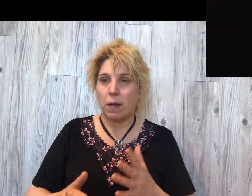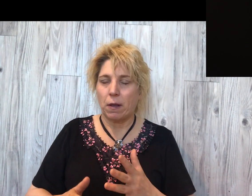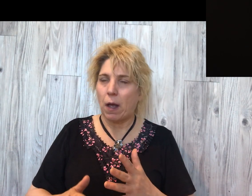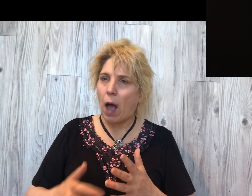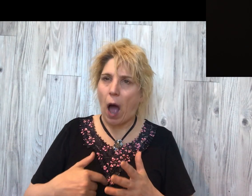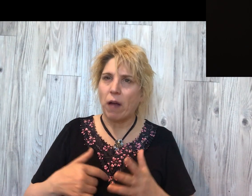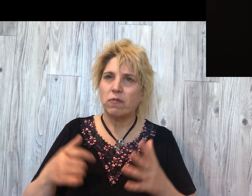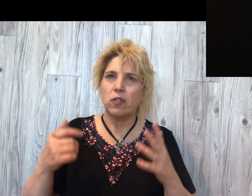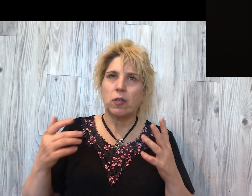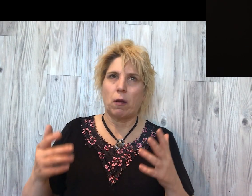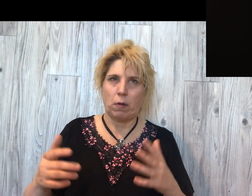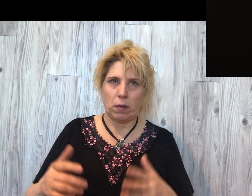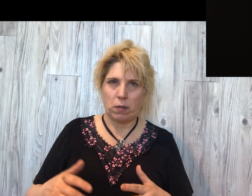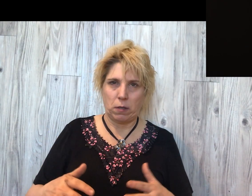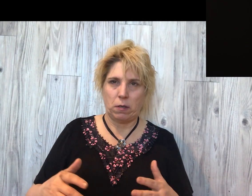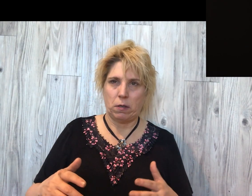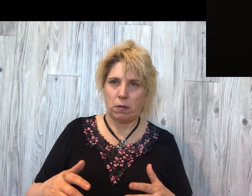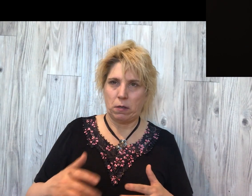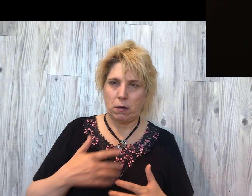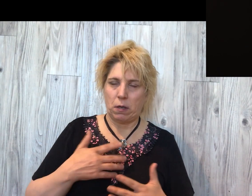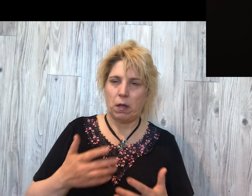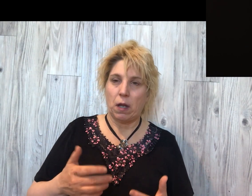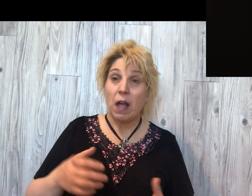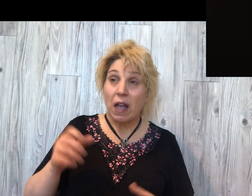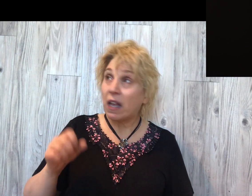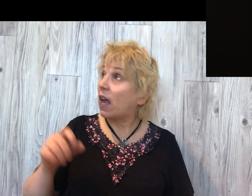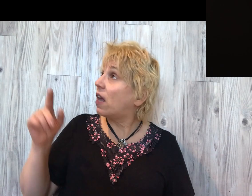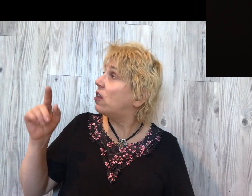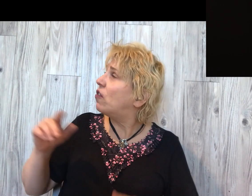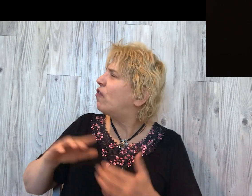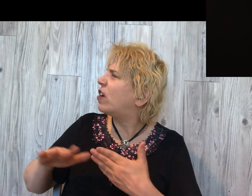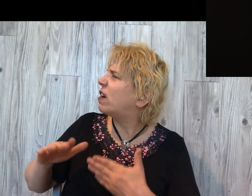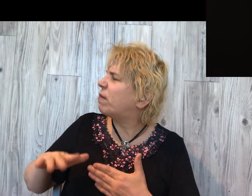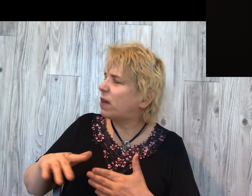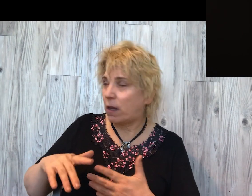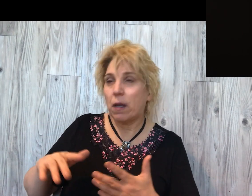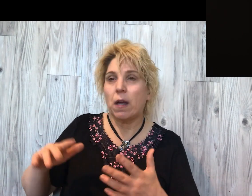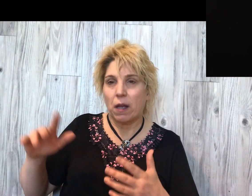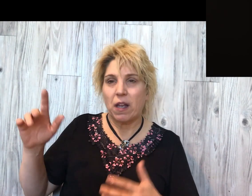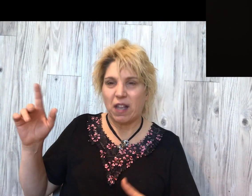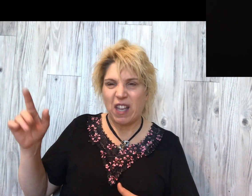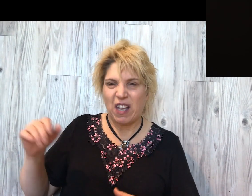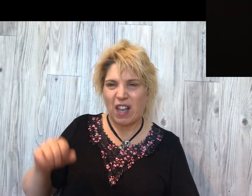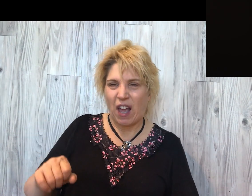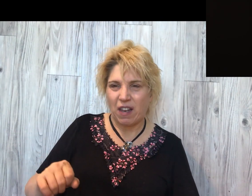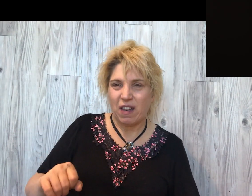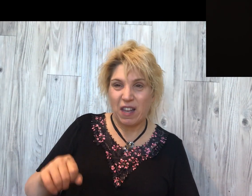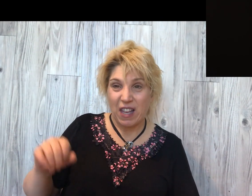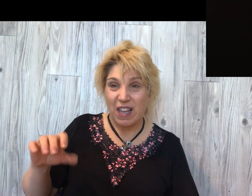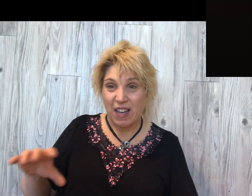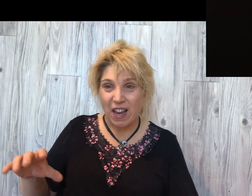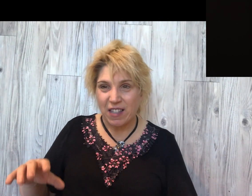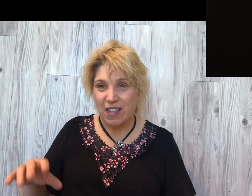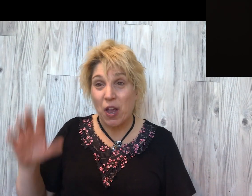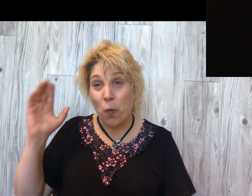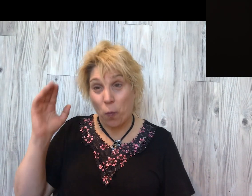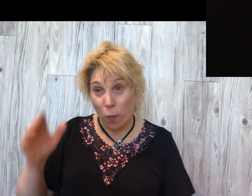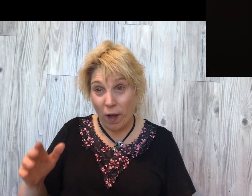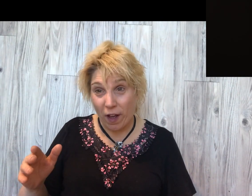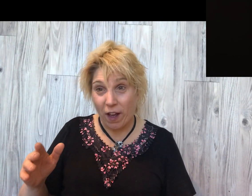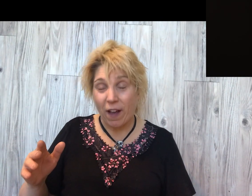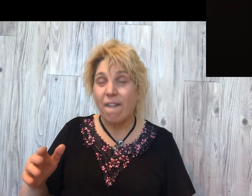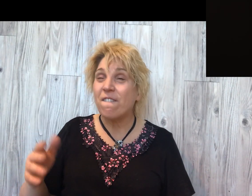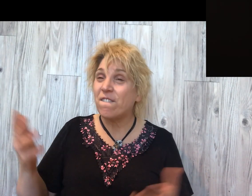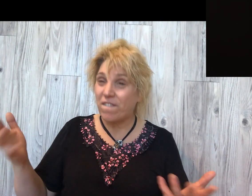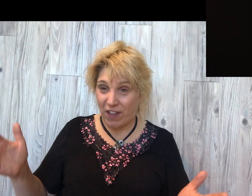got so much to confess. Can God ever forgive me? I want you to know he can. He does. He will.